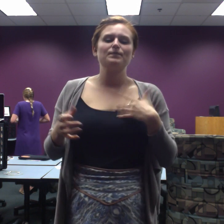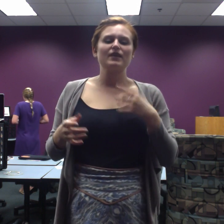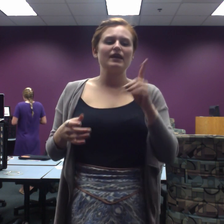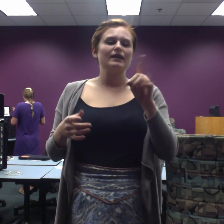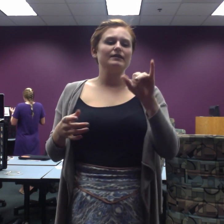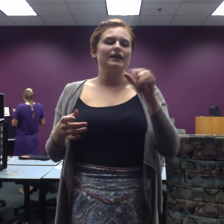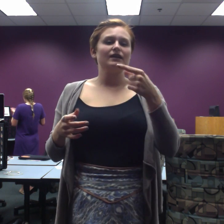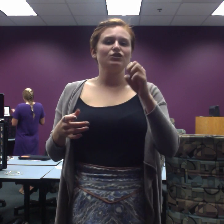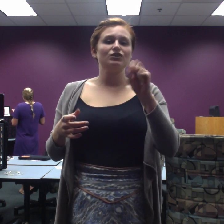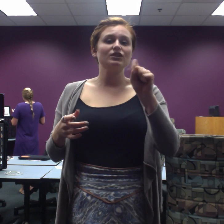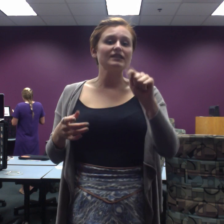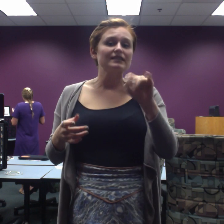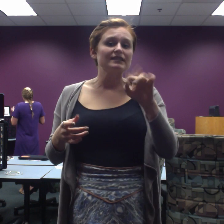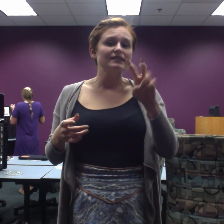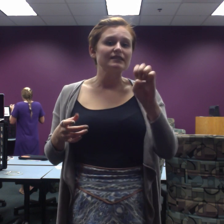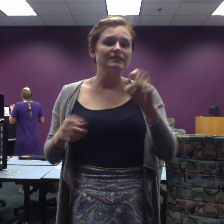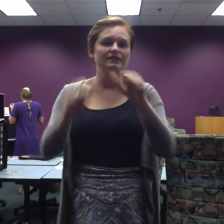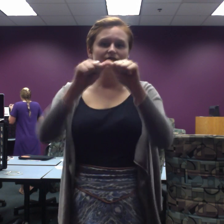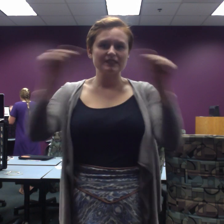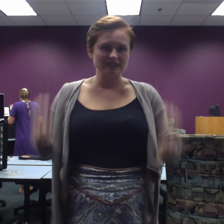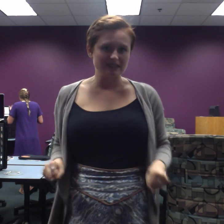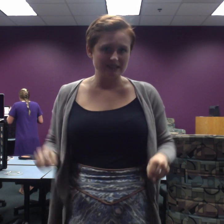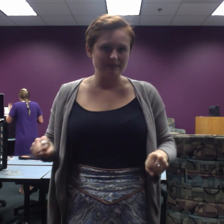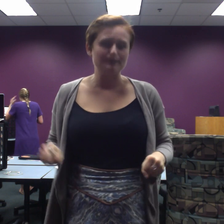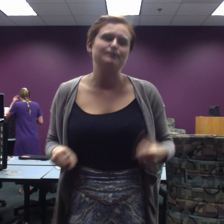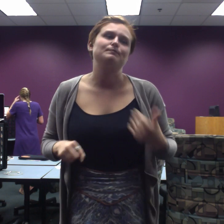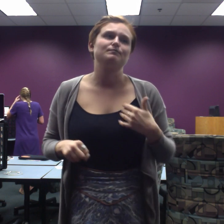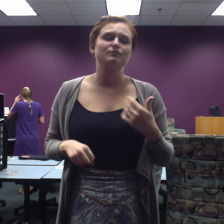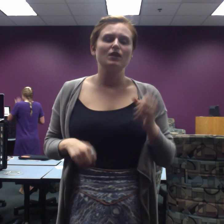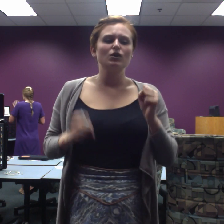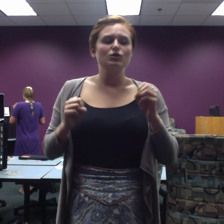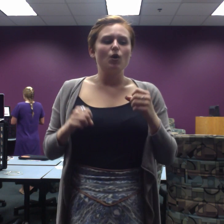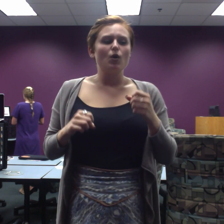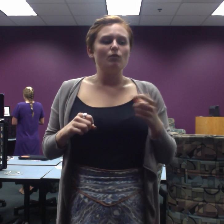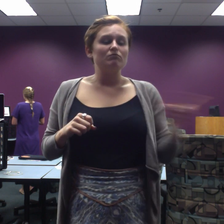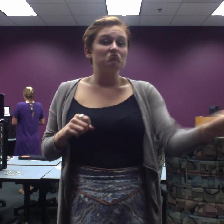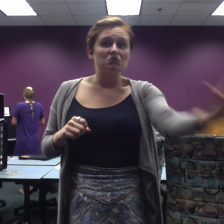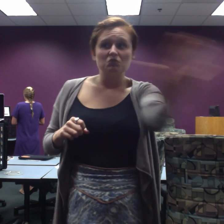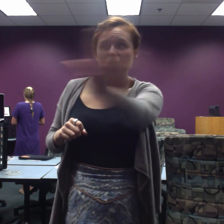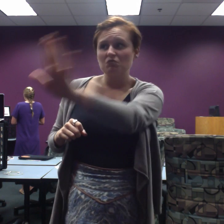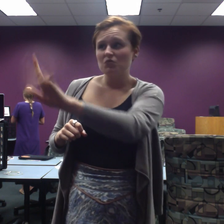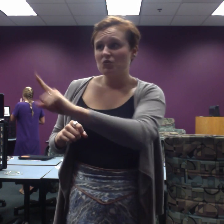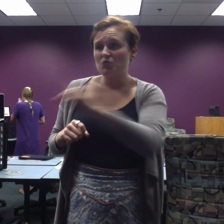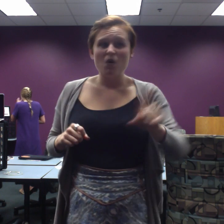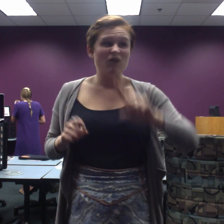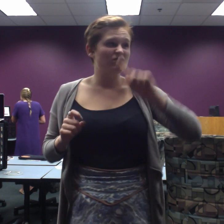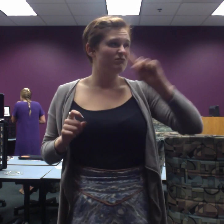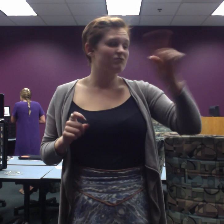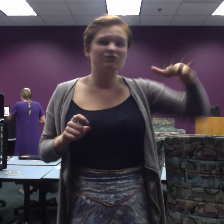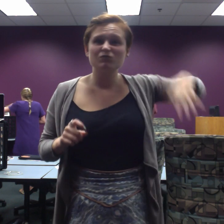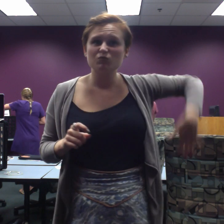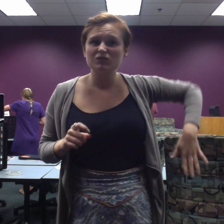now. And when you went to lunch today, you were eating that terrific pizza, and you took a